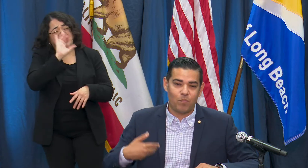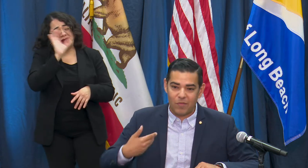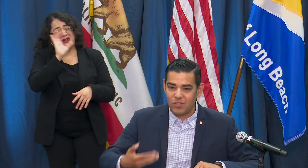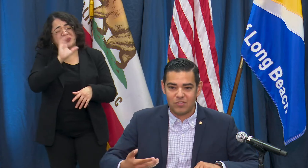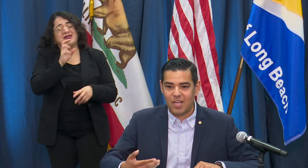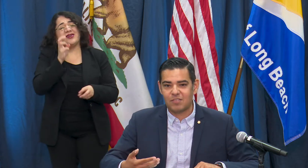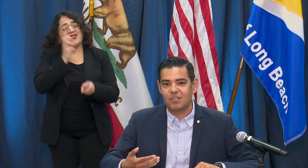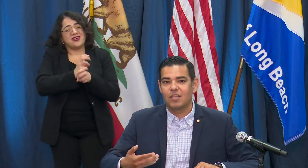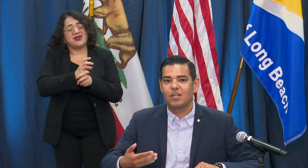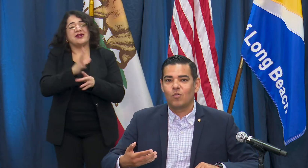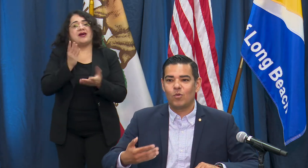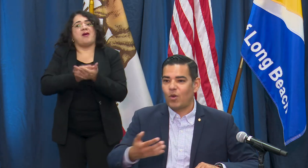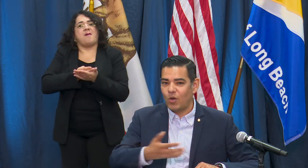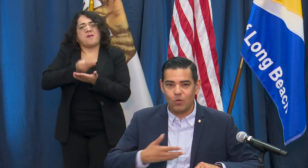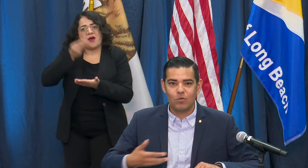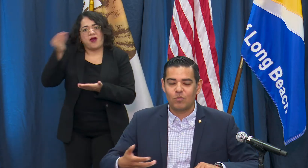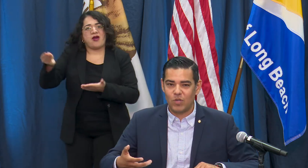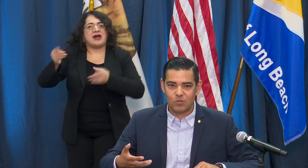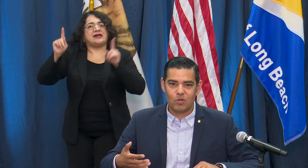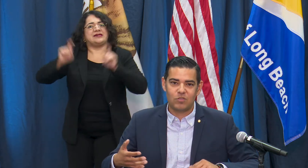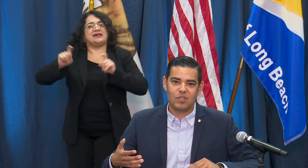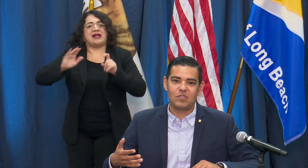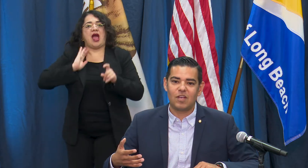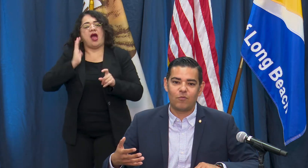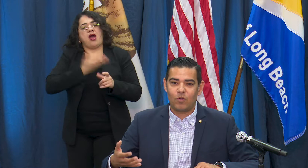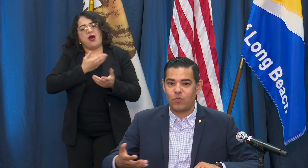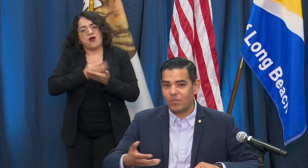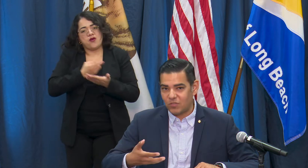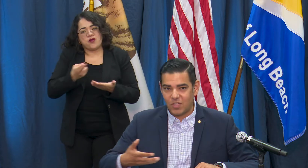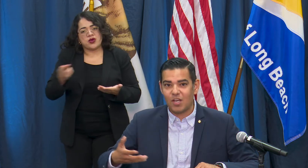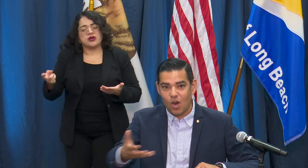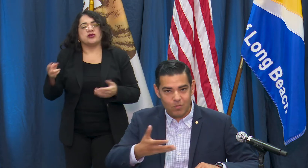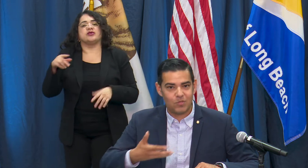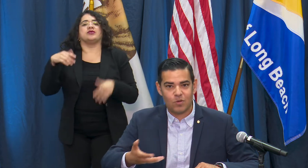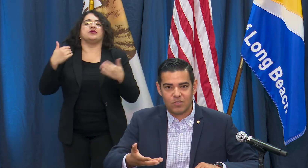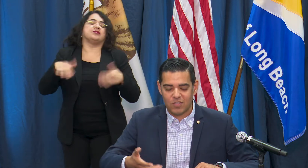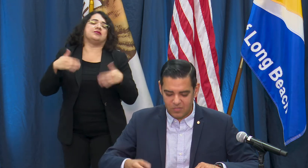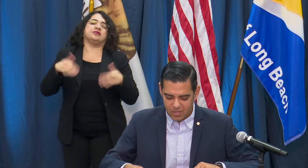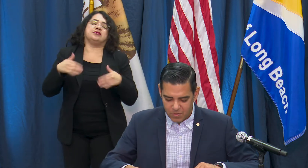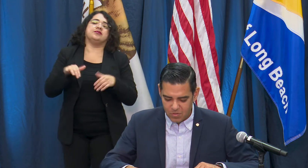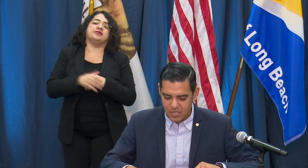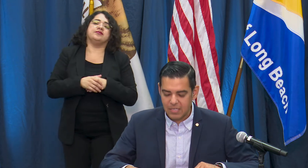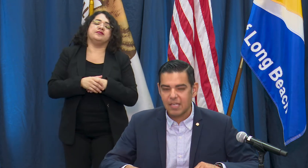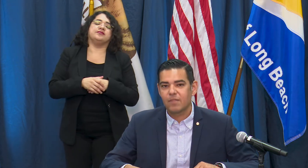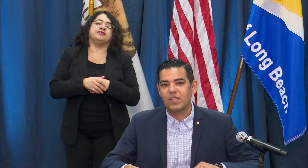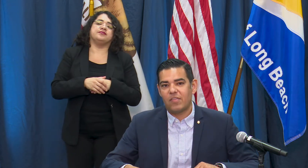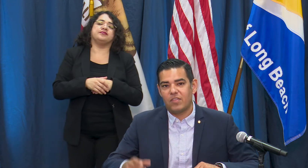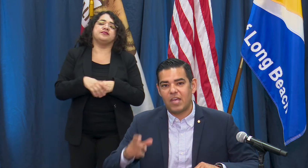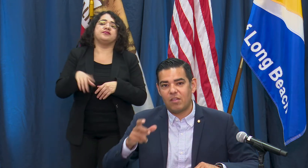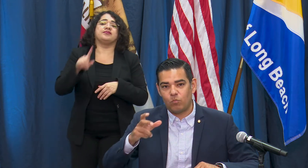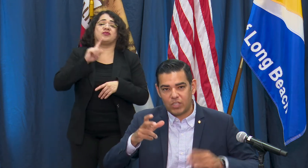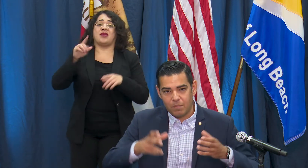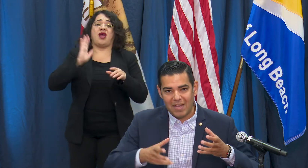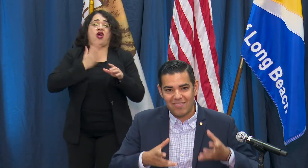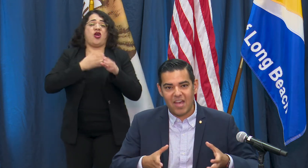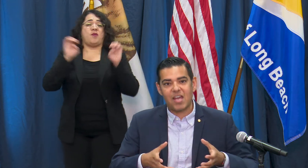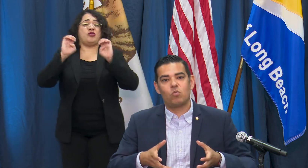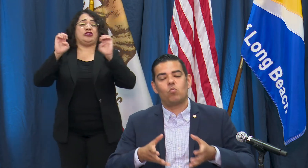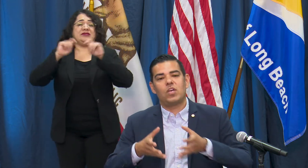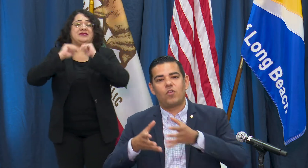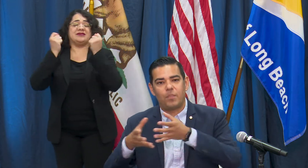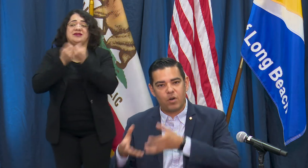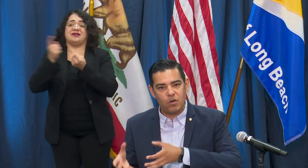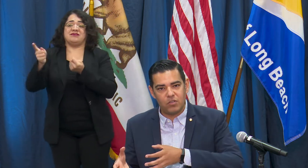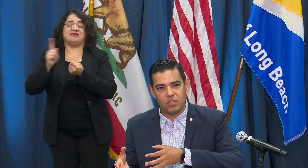We bought these tests with our own resources from the city, our resources as a community, and then we combined